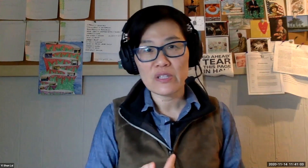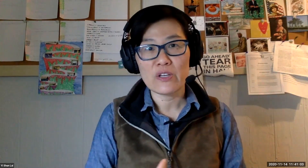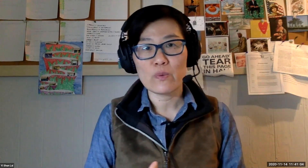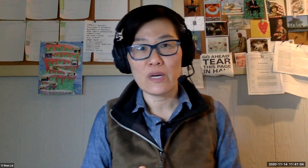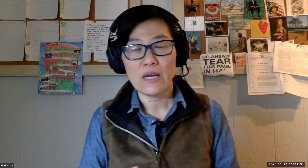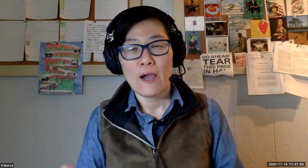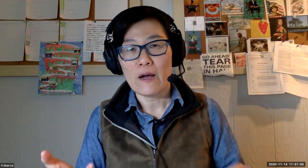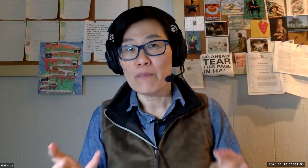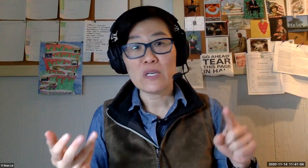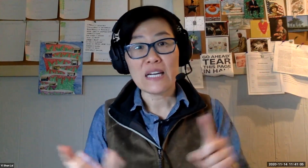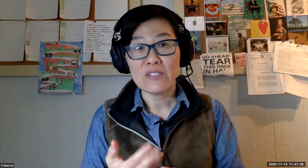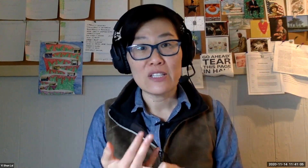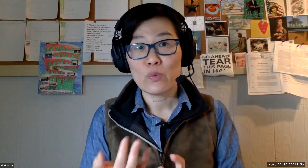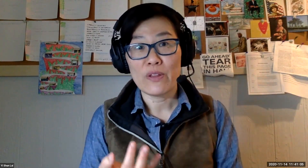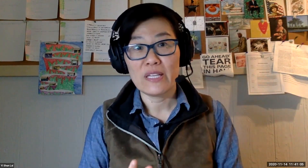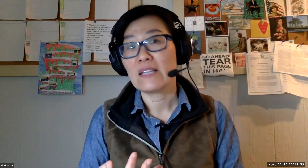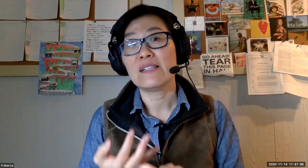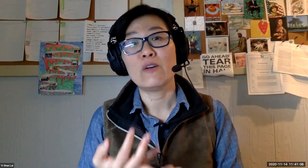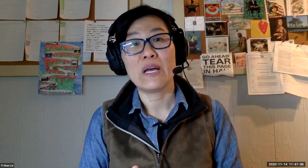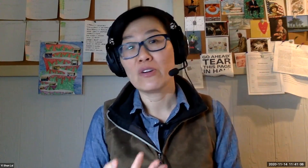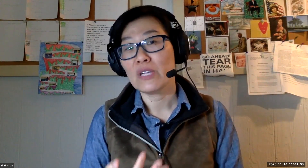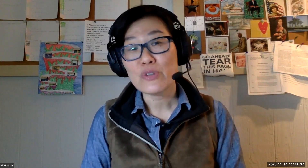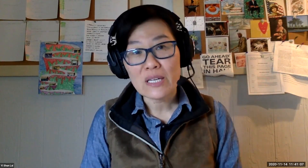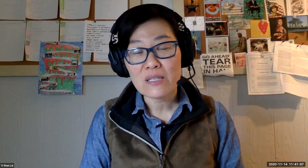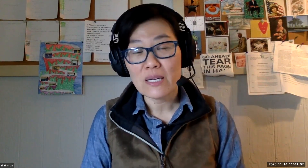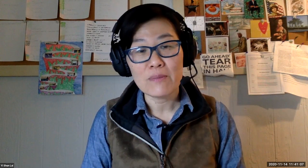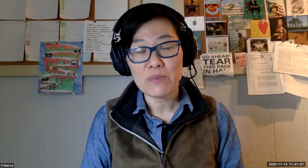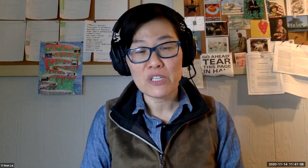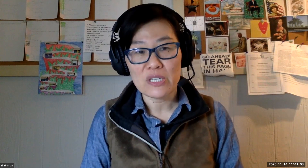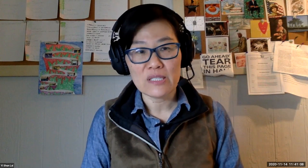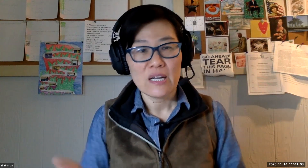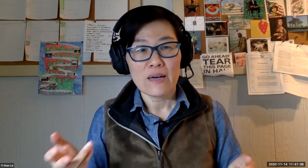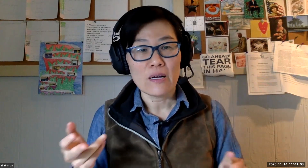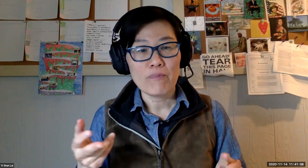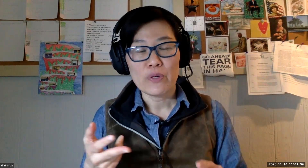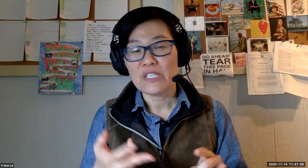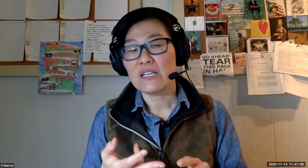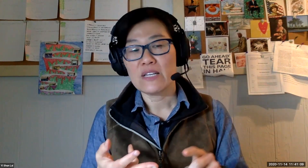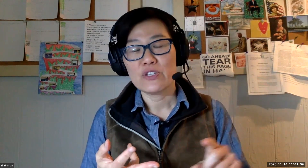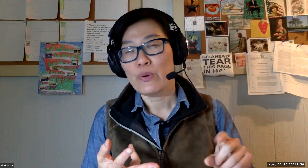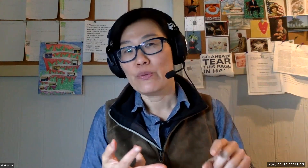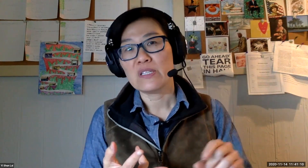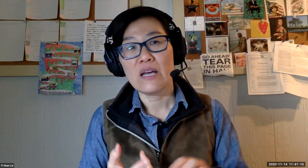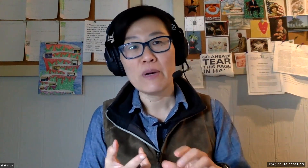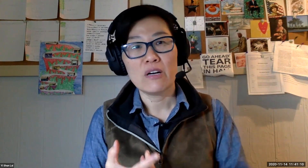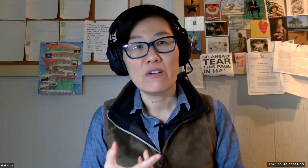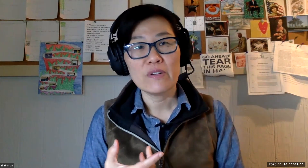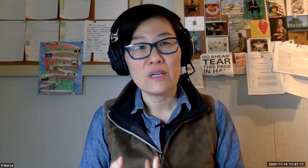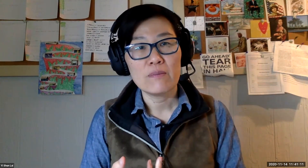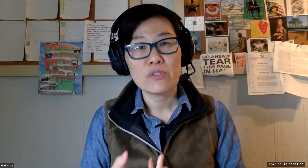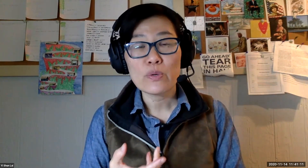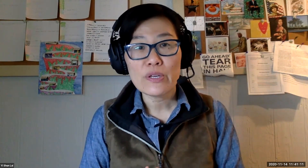of agent that you want. You can dial down to whether they take snail mail or electronic submissions. You can dial down to the type